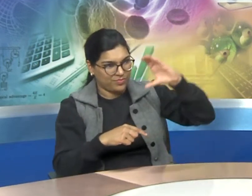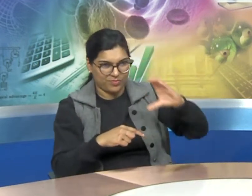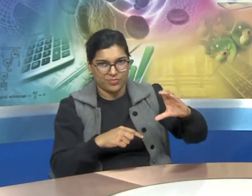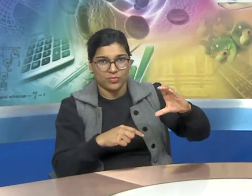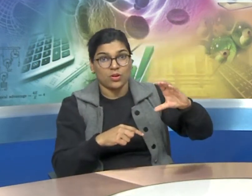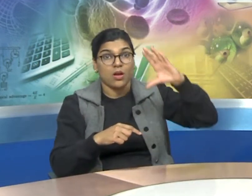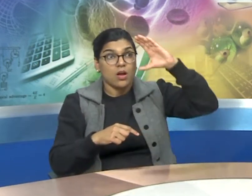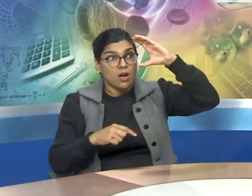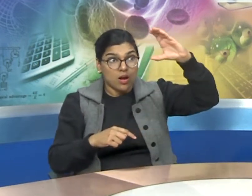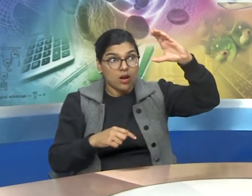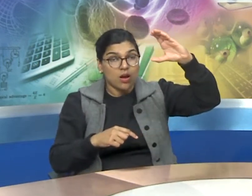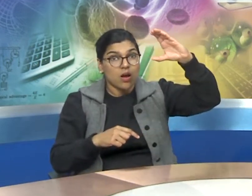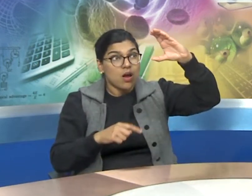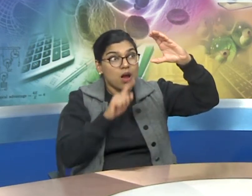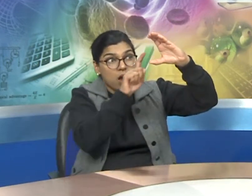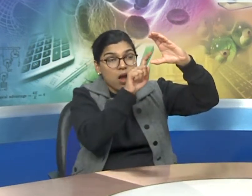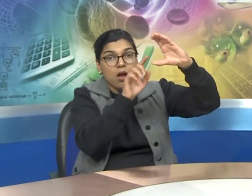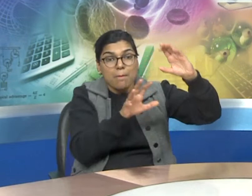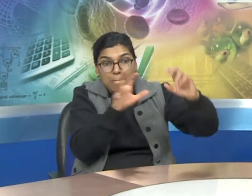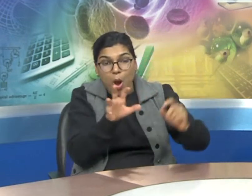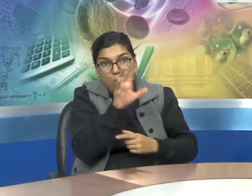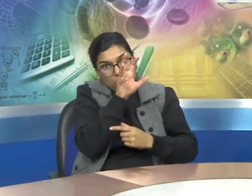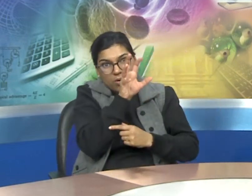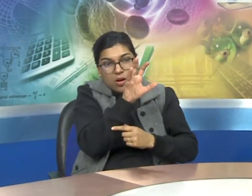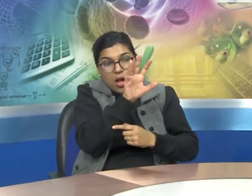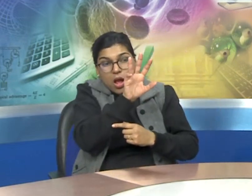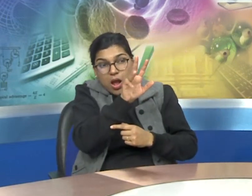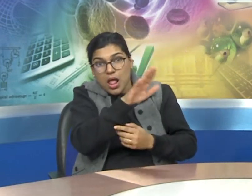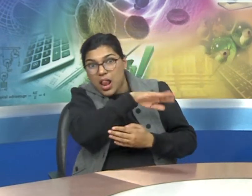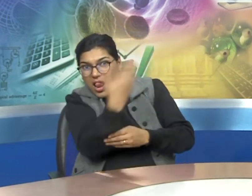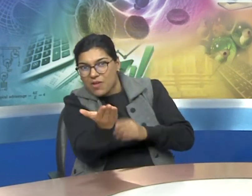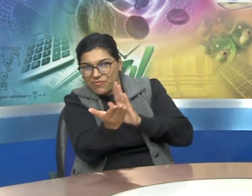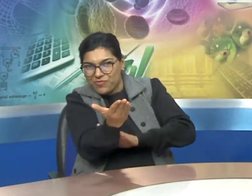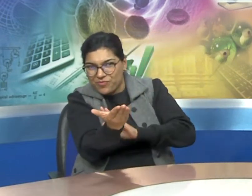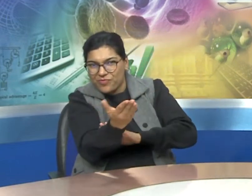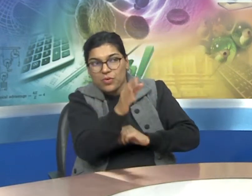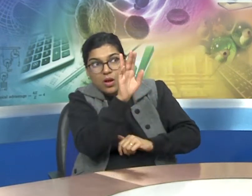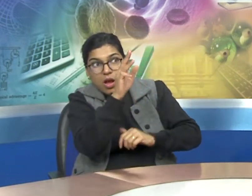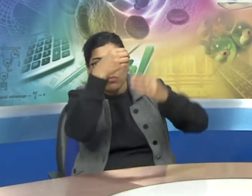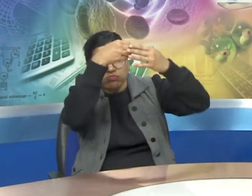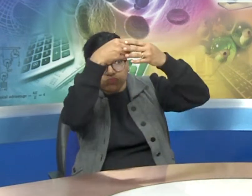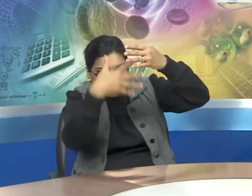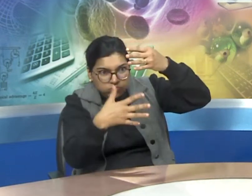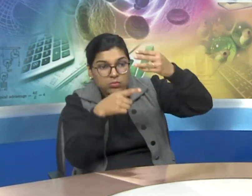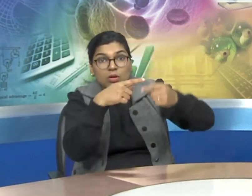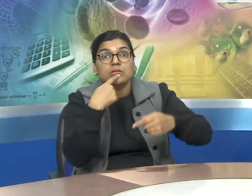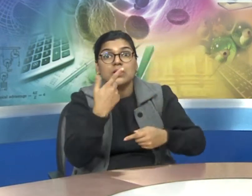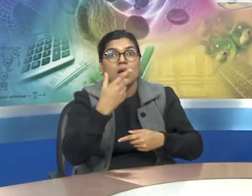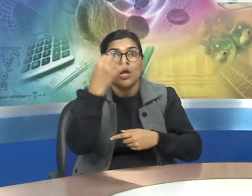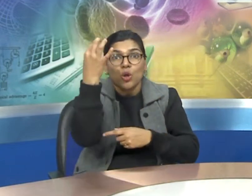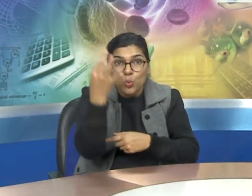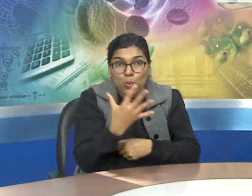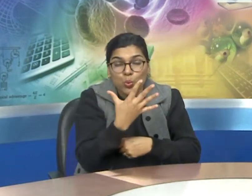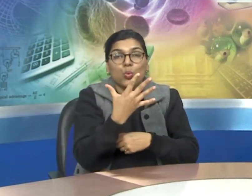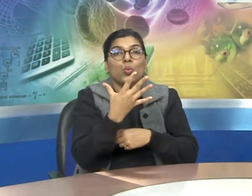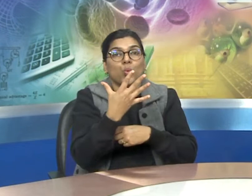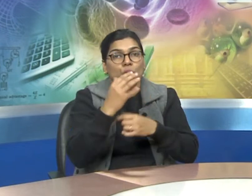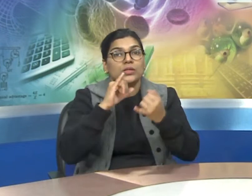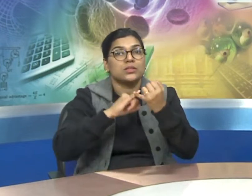content in your slides, then you can insert or edit